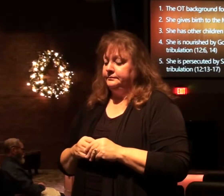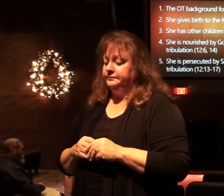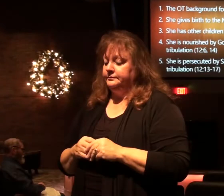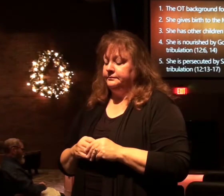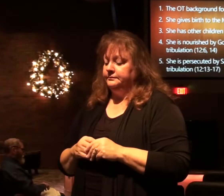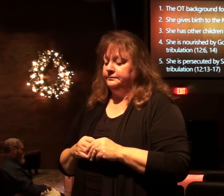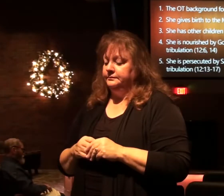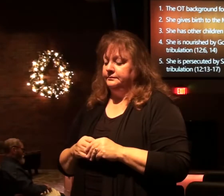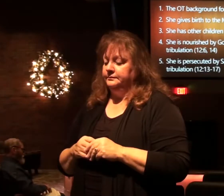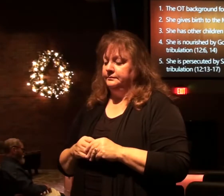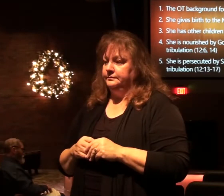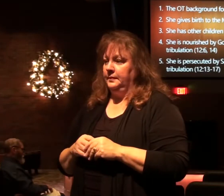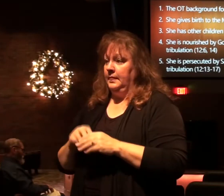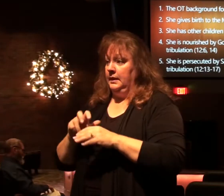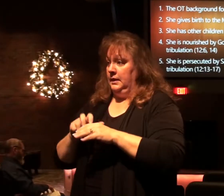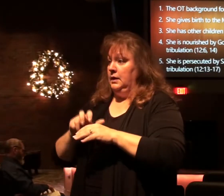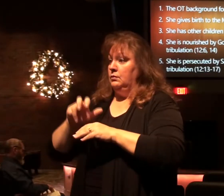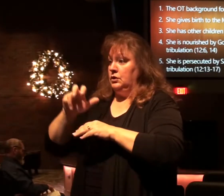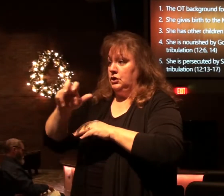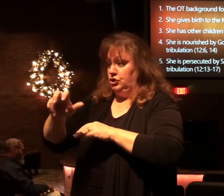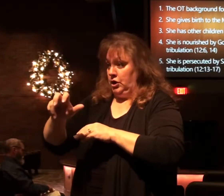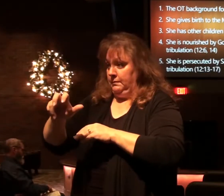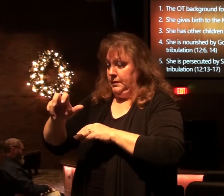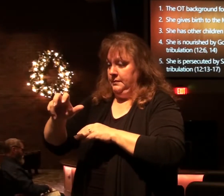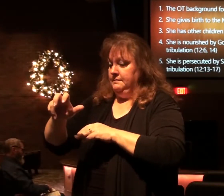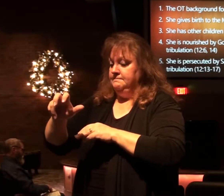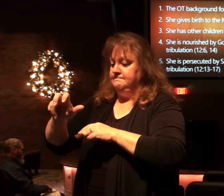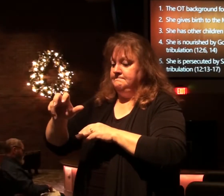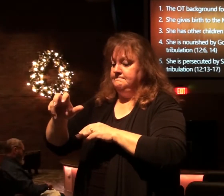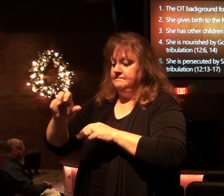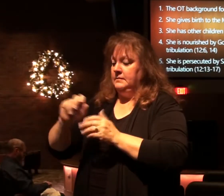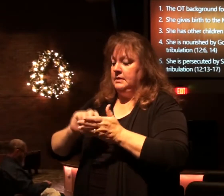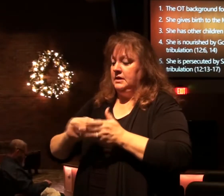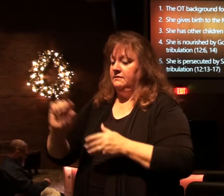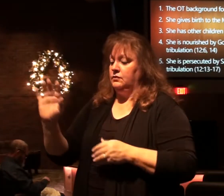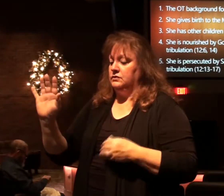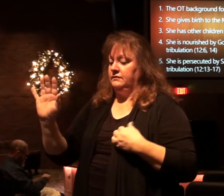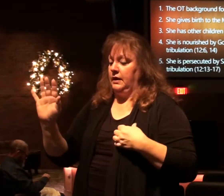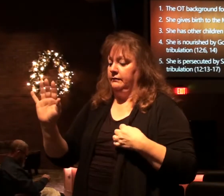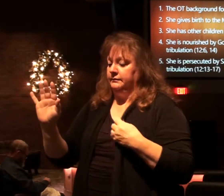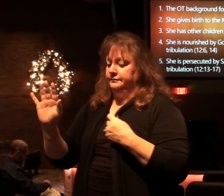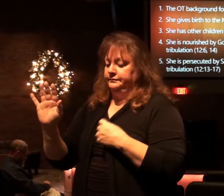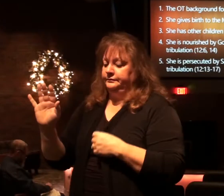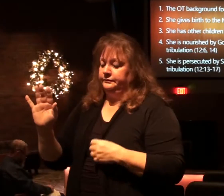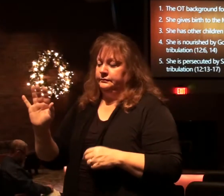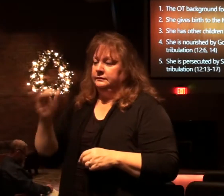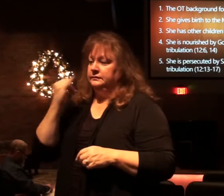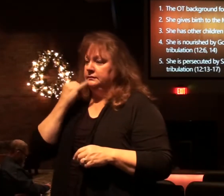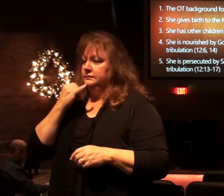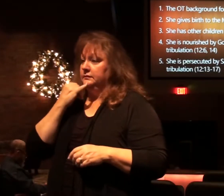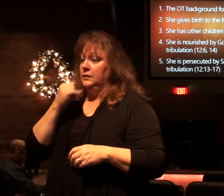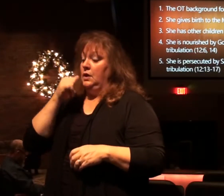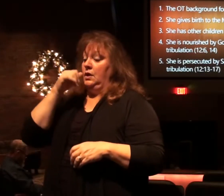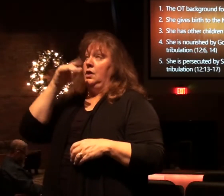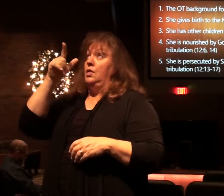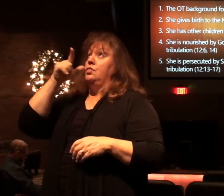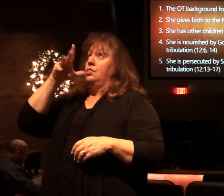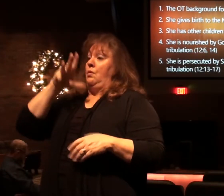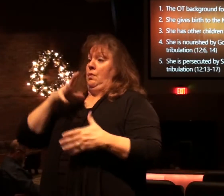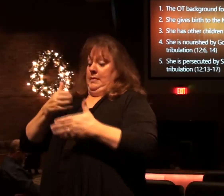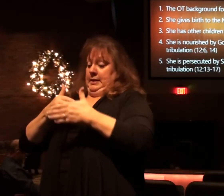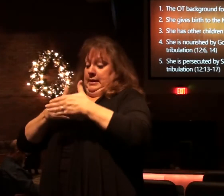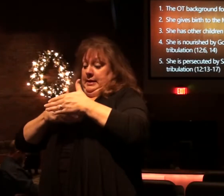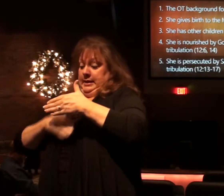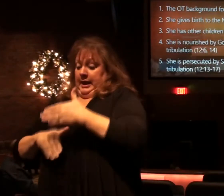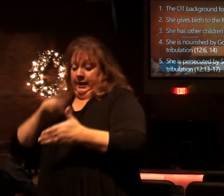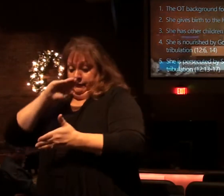Now we're going to take a jump. Then we'll come back to Israel in verse 5. When she gave birth to that son that